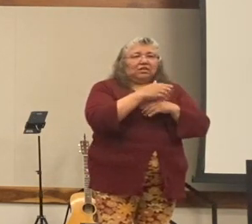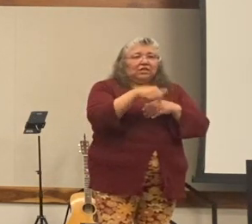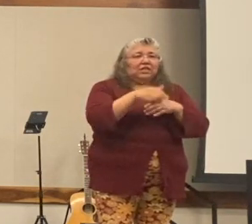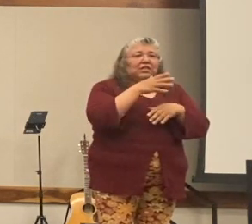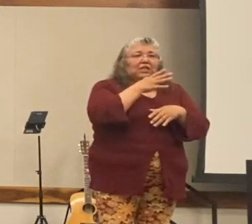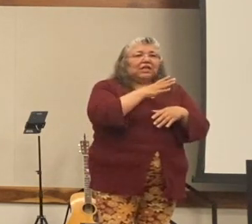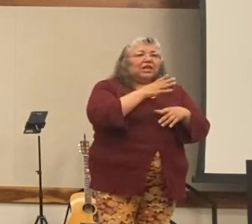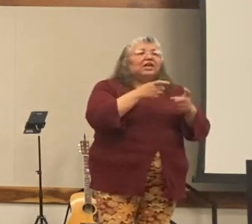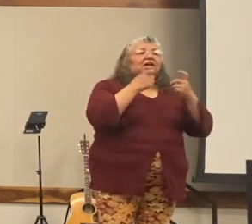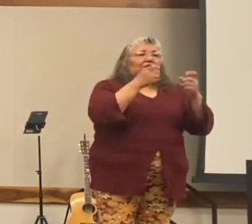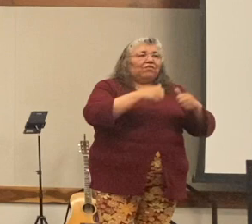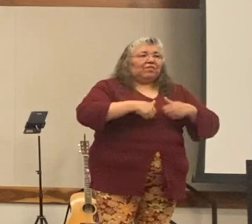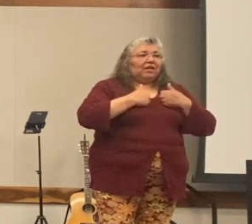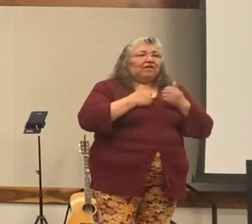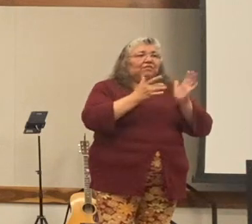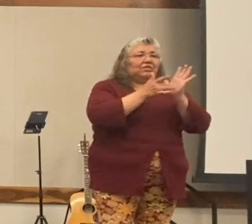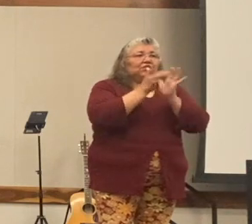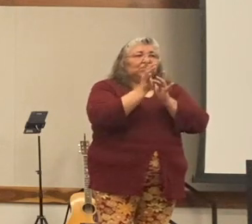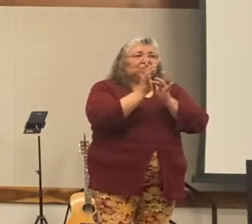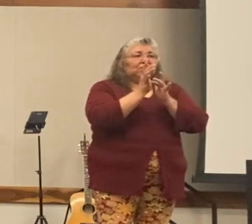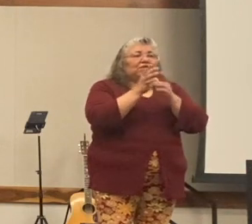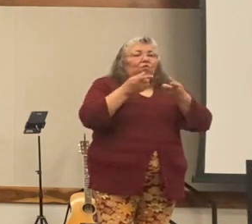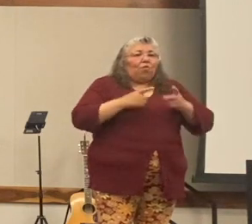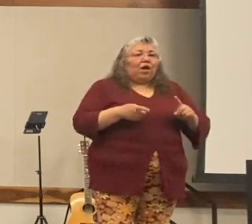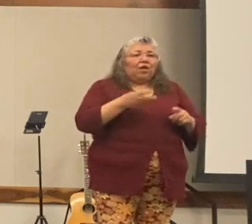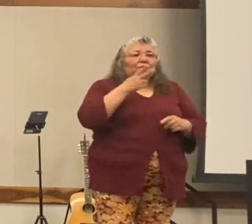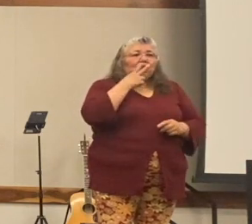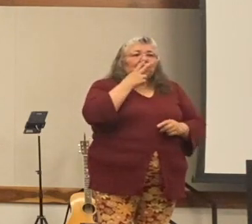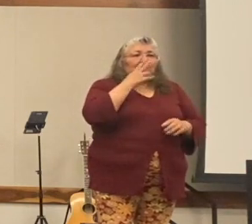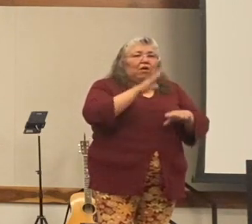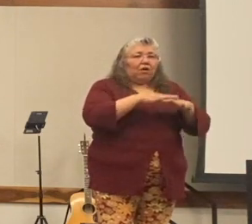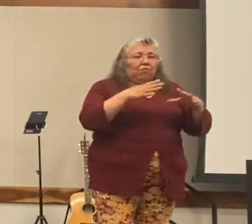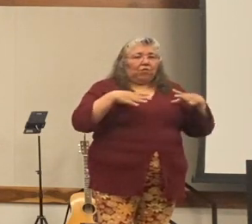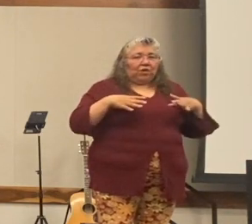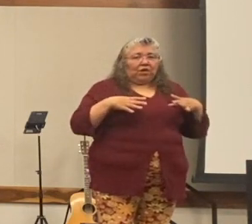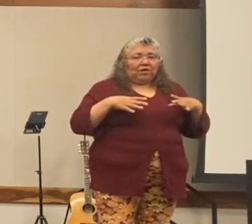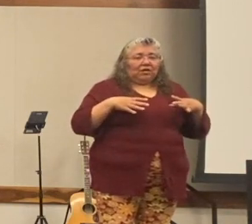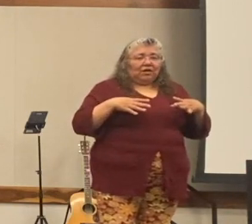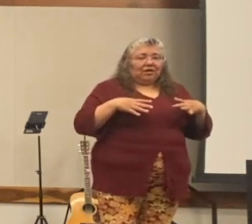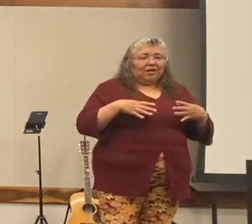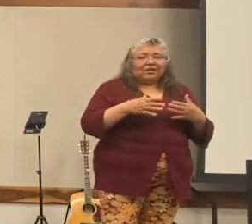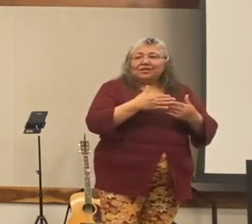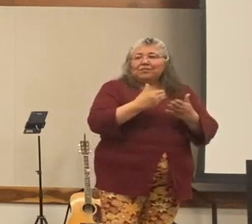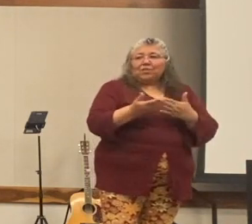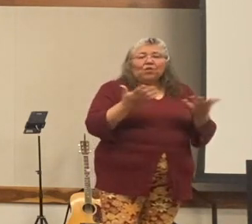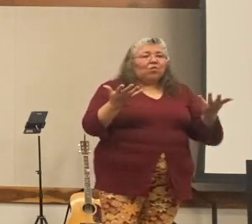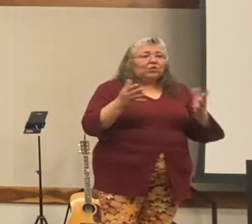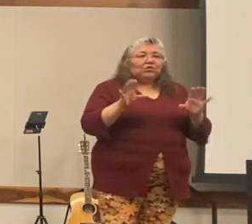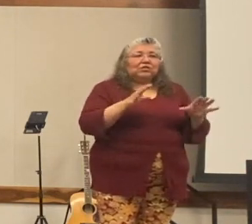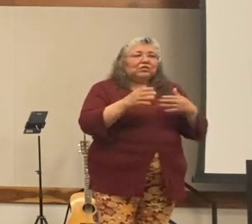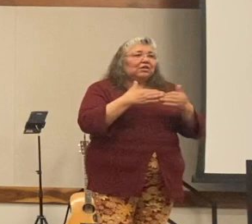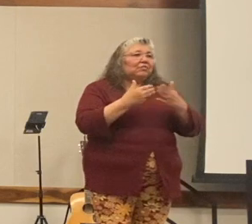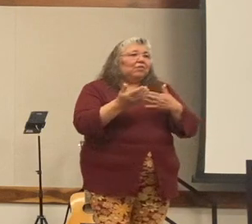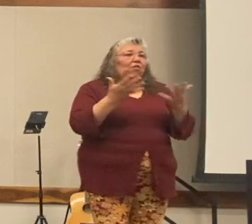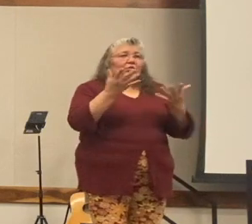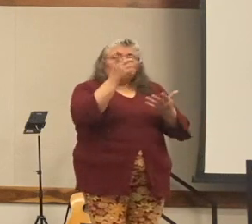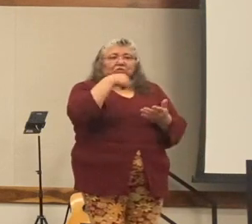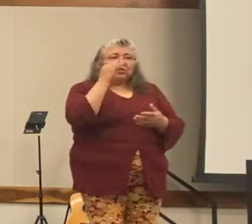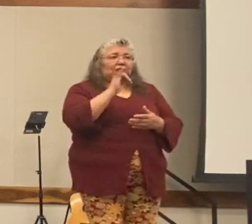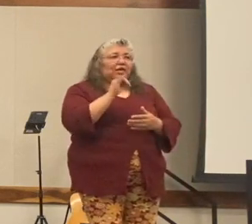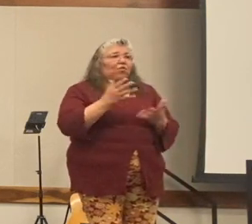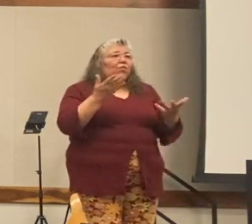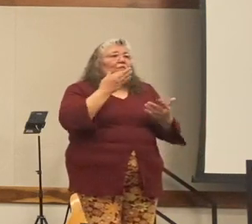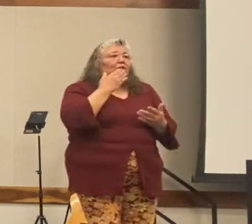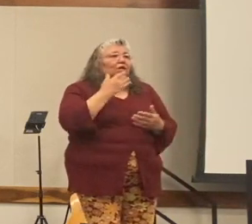gave her life to Jesus by smoking a cigarette on break. It doesn't matter what you do. It doesn't matter what you look like. We're